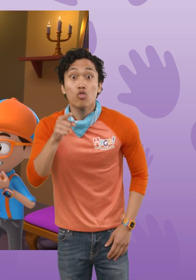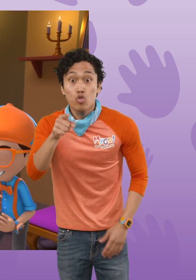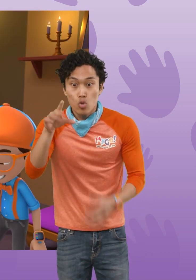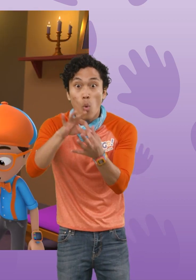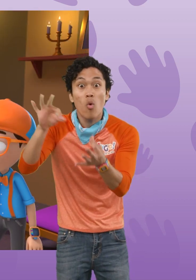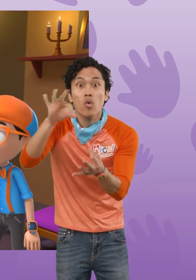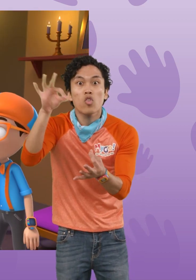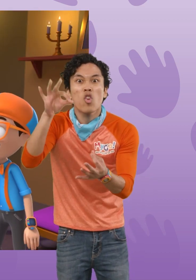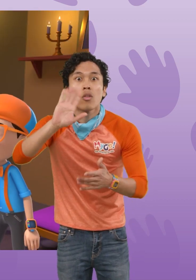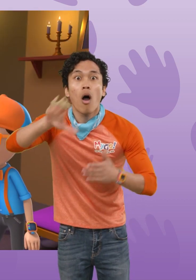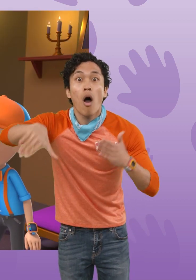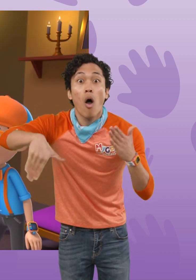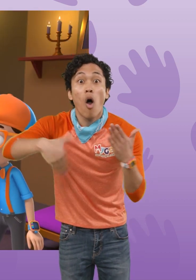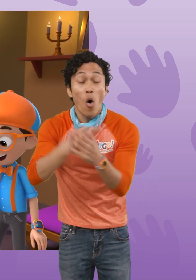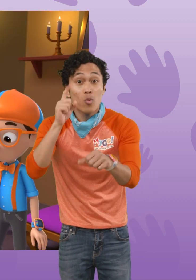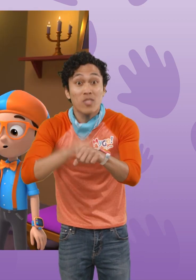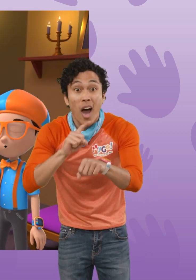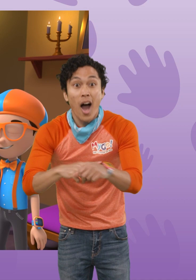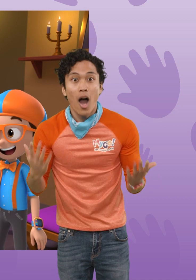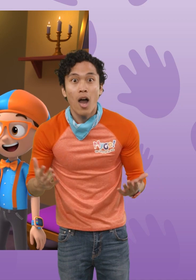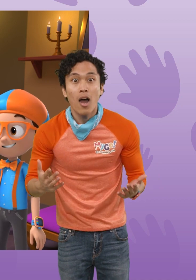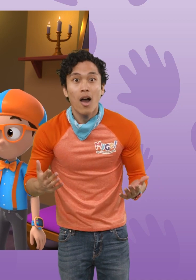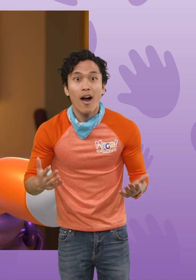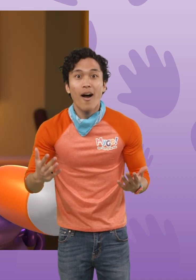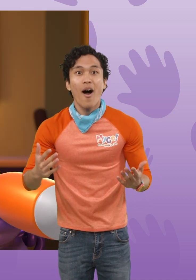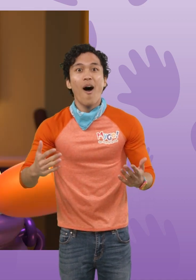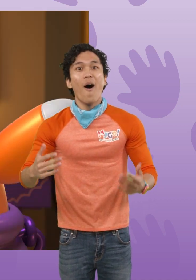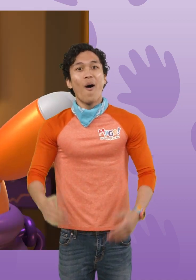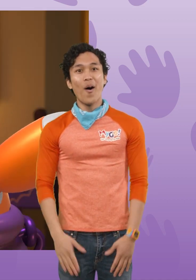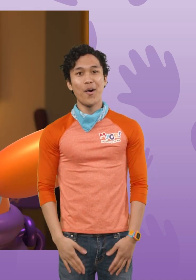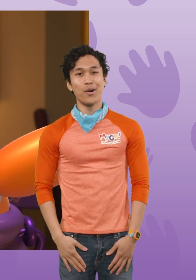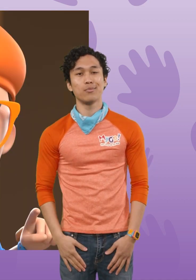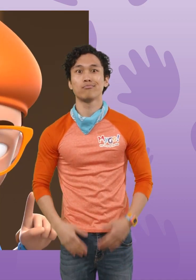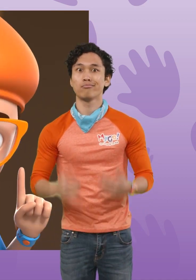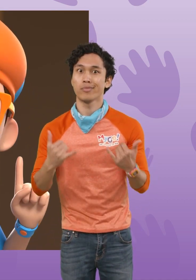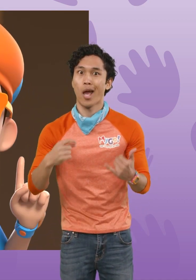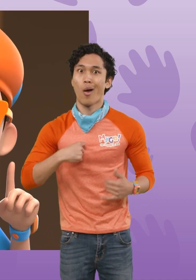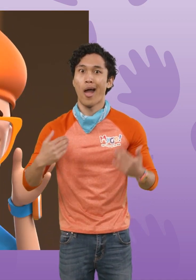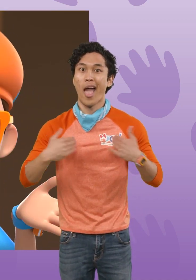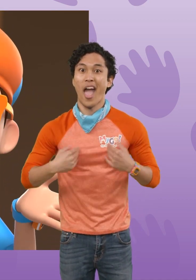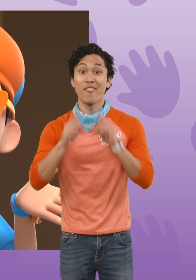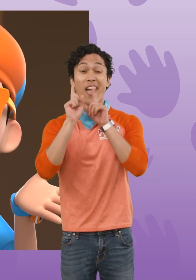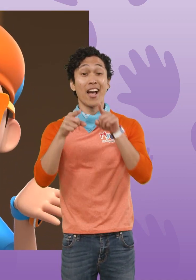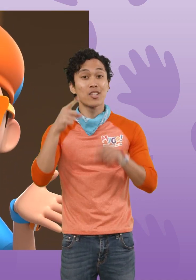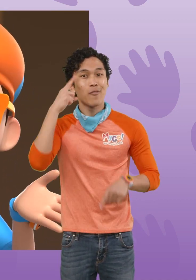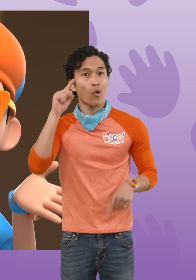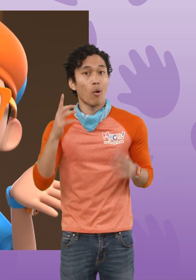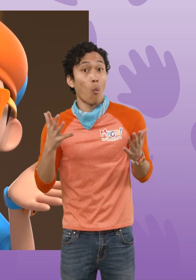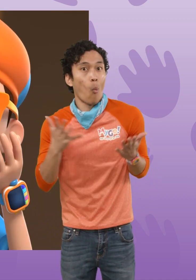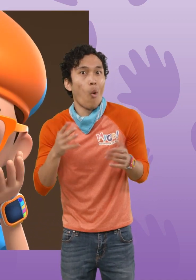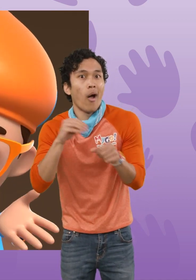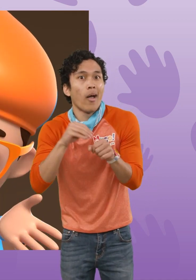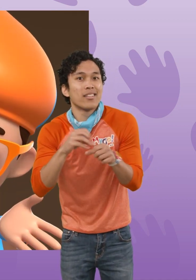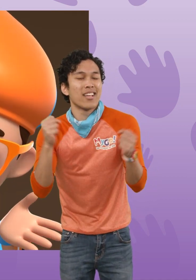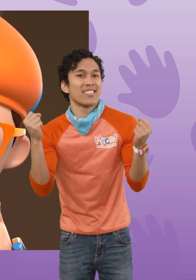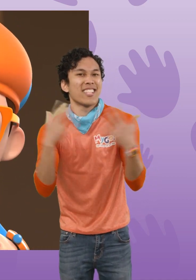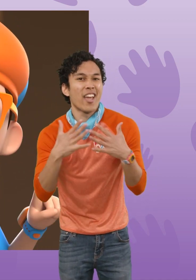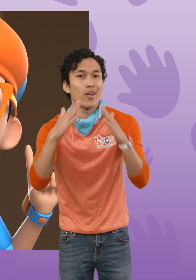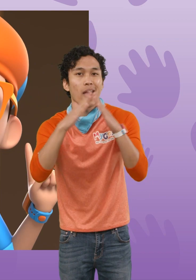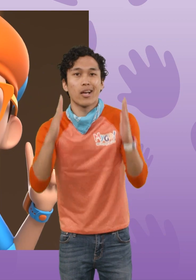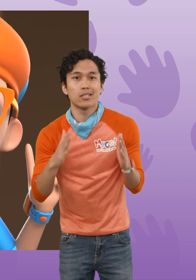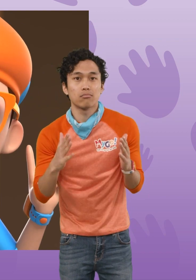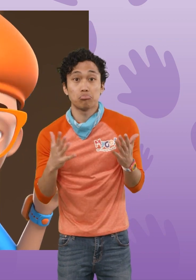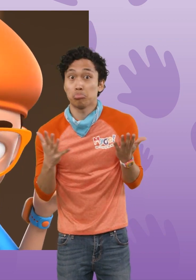Tabs? You were the ghost the whole time? Well, now I have the answer to my question.